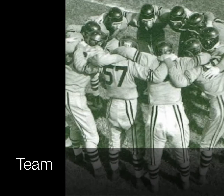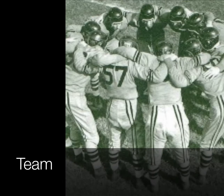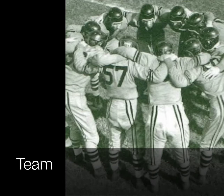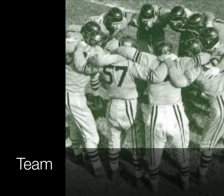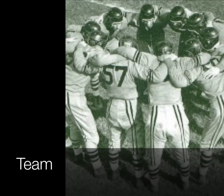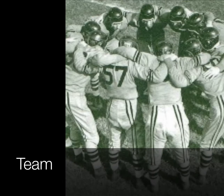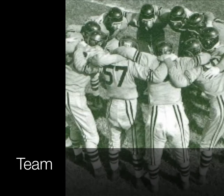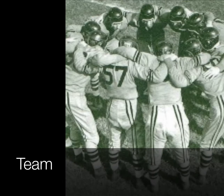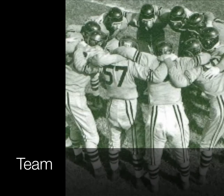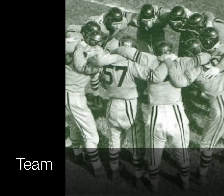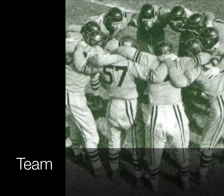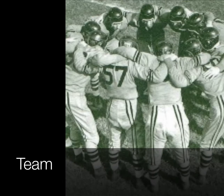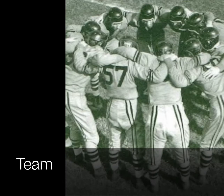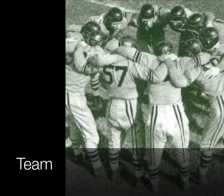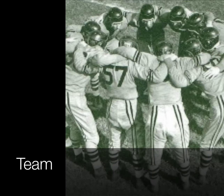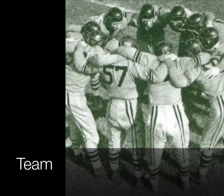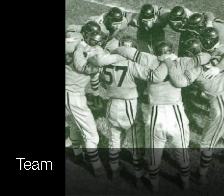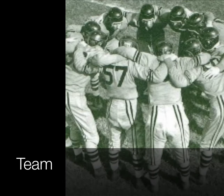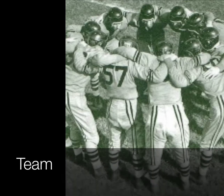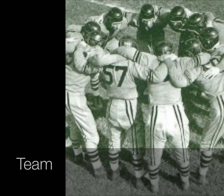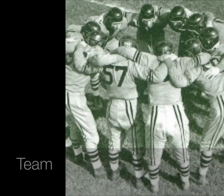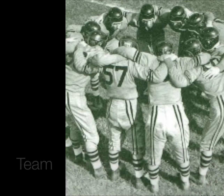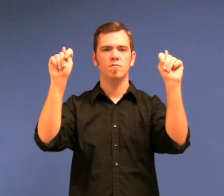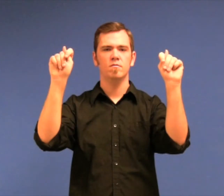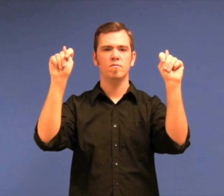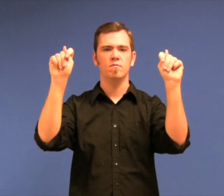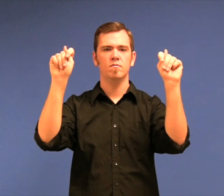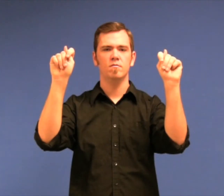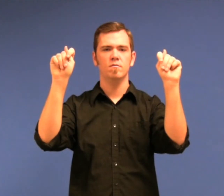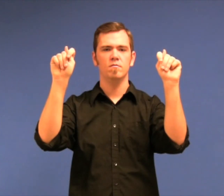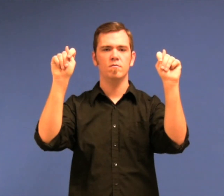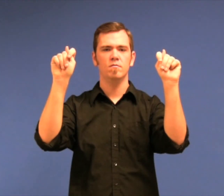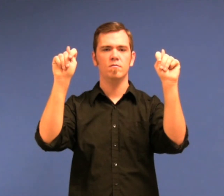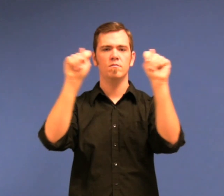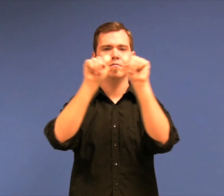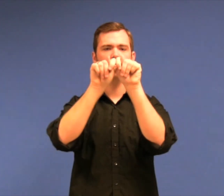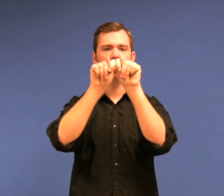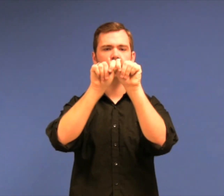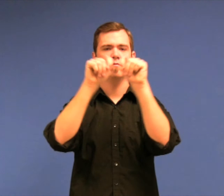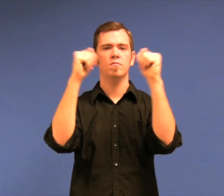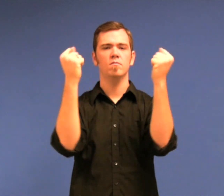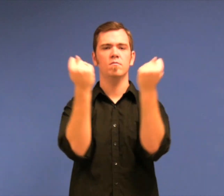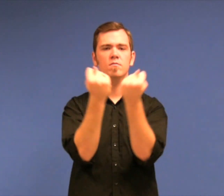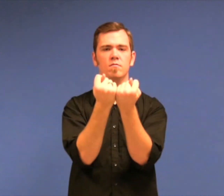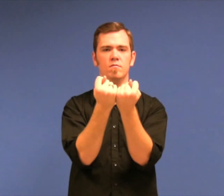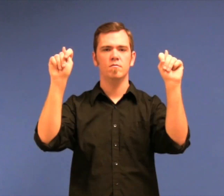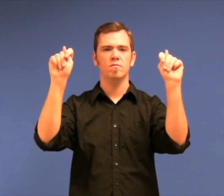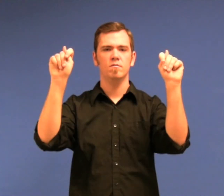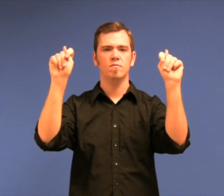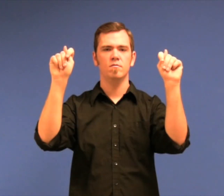All right, now the sign for team, again, very similar to class and group, but it's with T hands. Team.